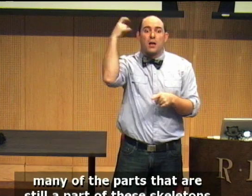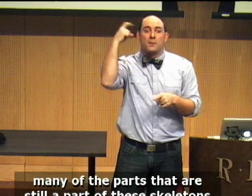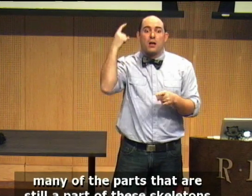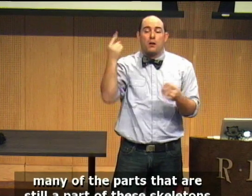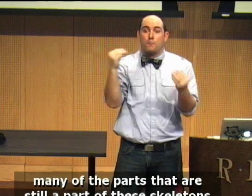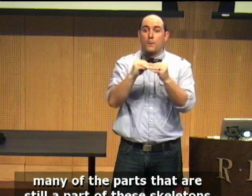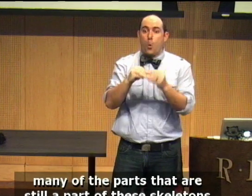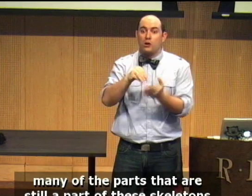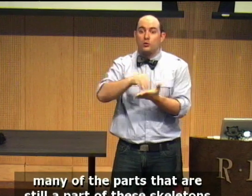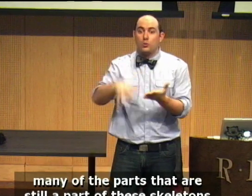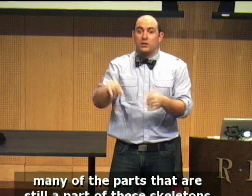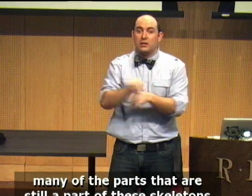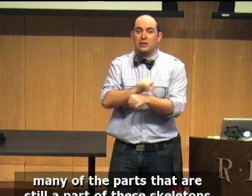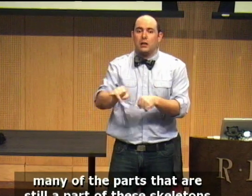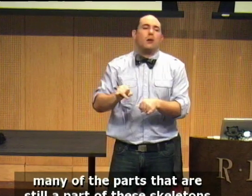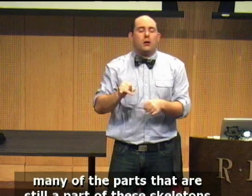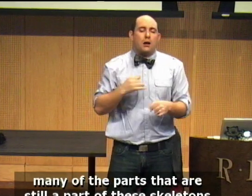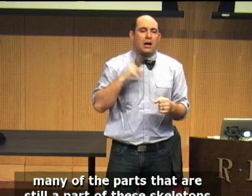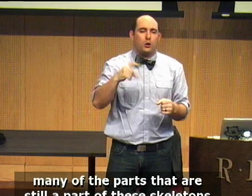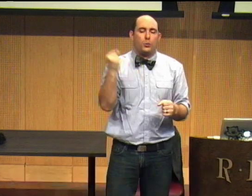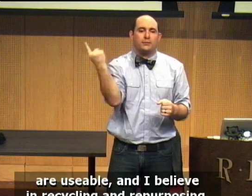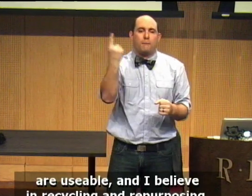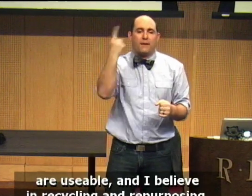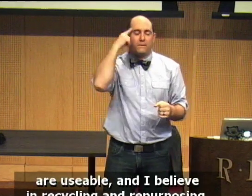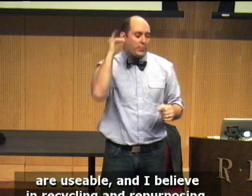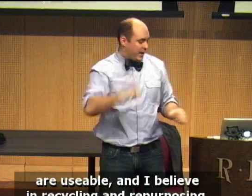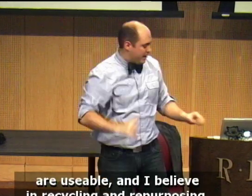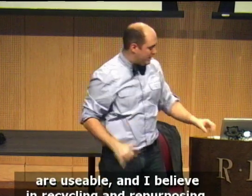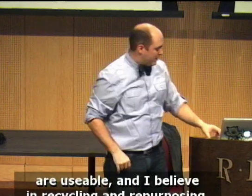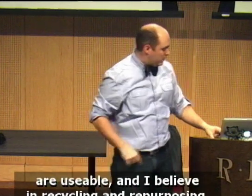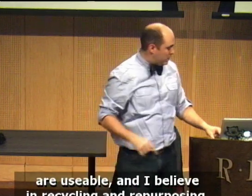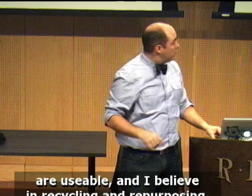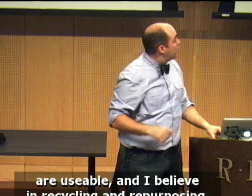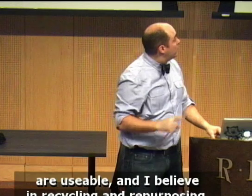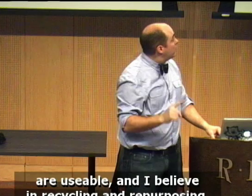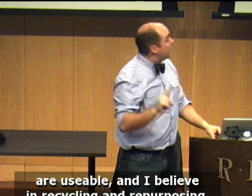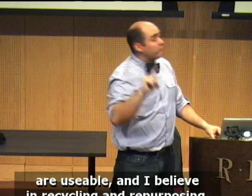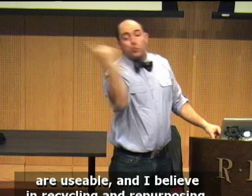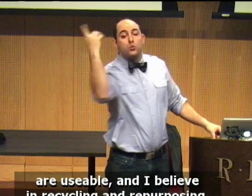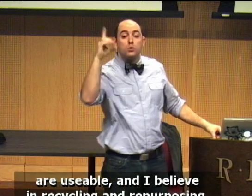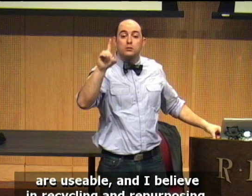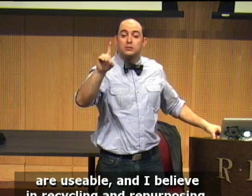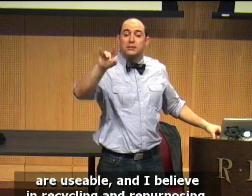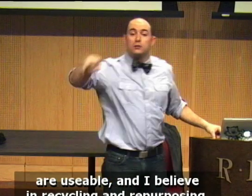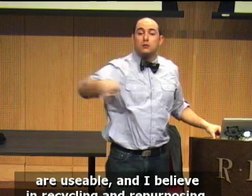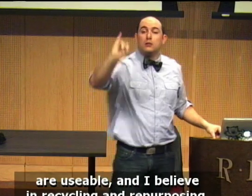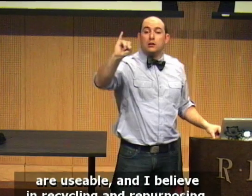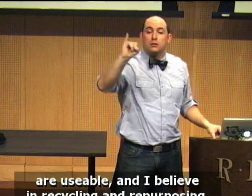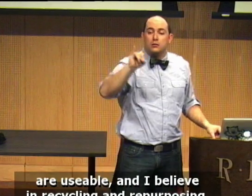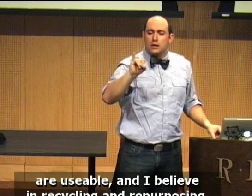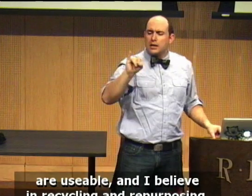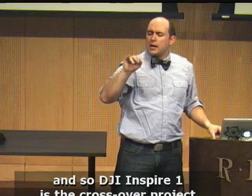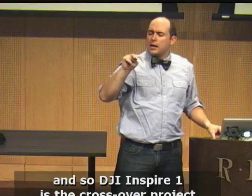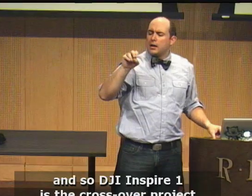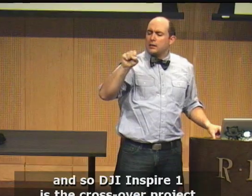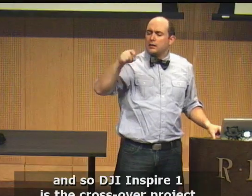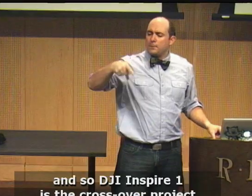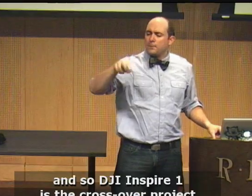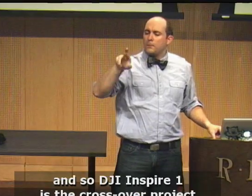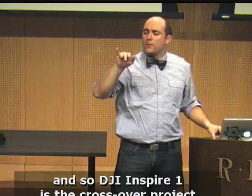that are still a part of these skeletons are usable. And I believe in recycling and repurposing. And so